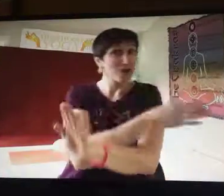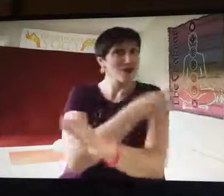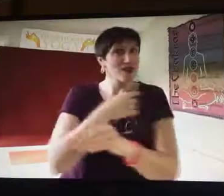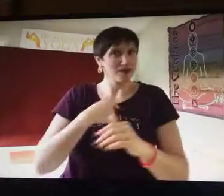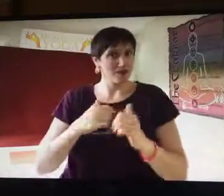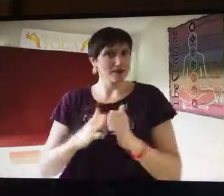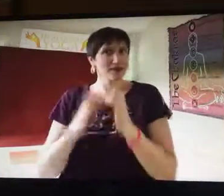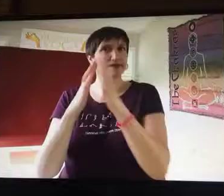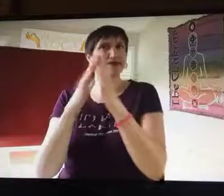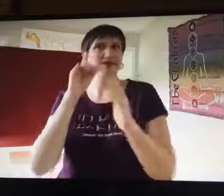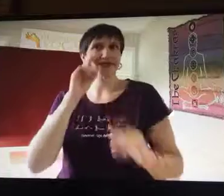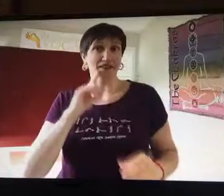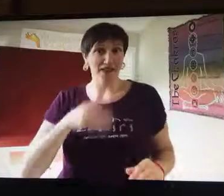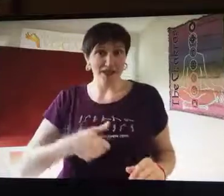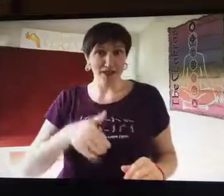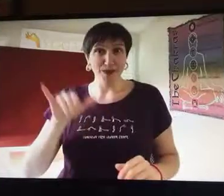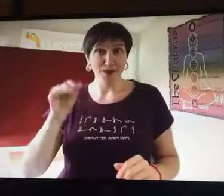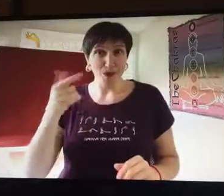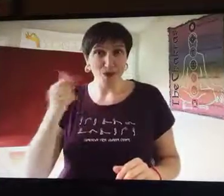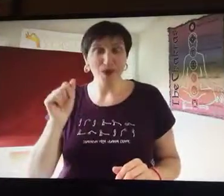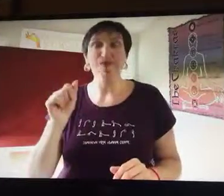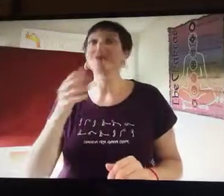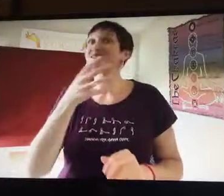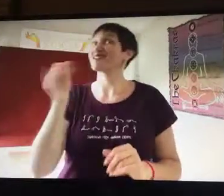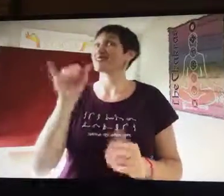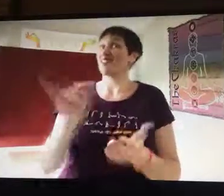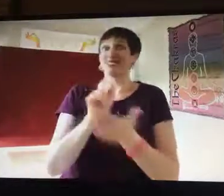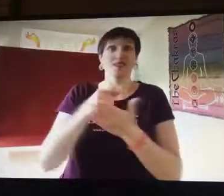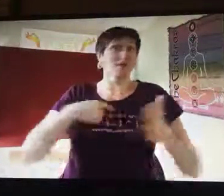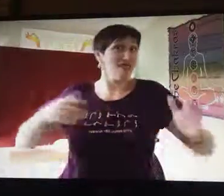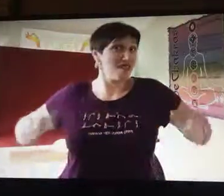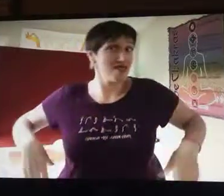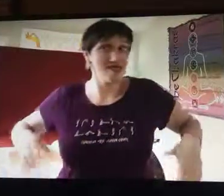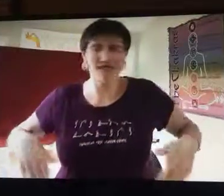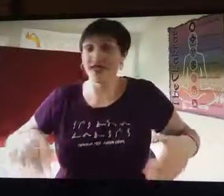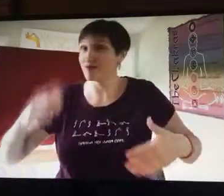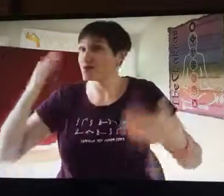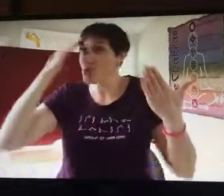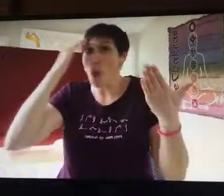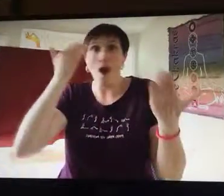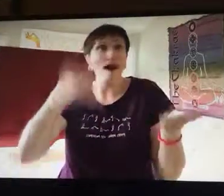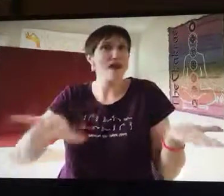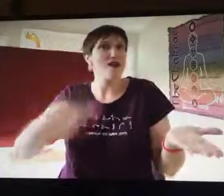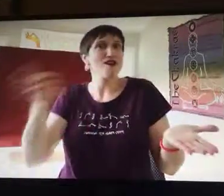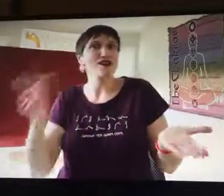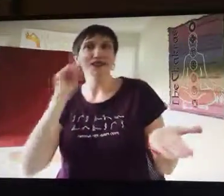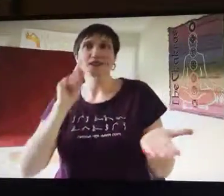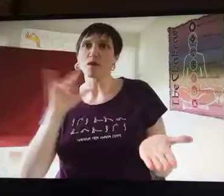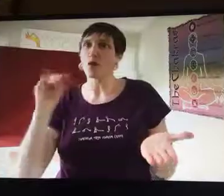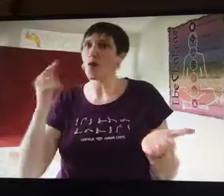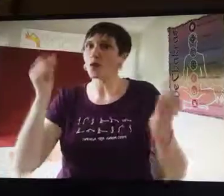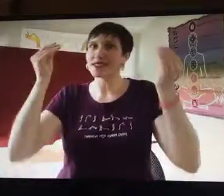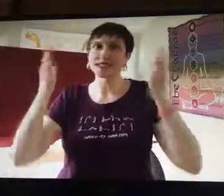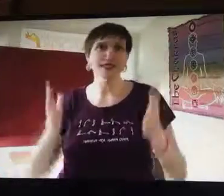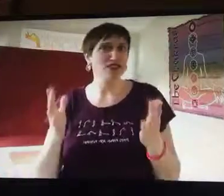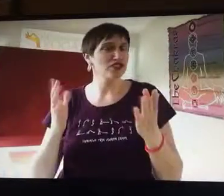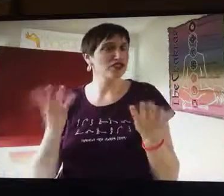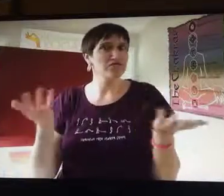around 2 years before I set up the Deaf Hood Yoga, I hadn't graduated yet. I didn't know any other deaf